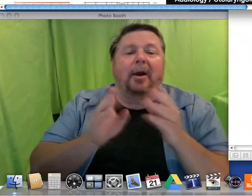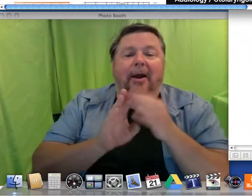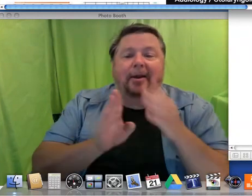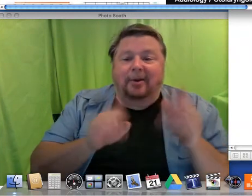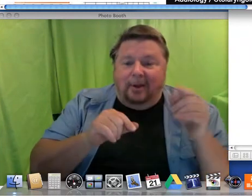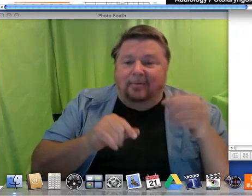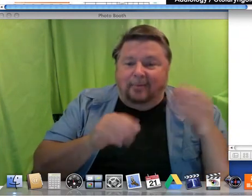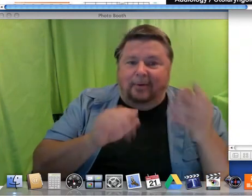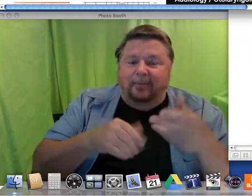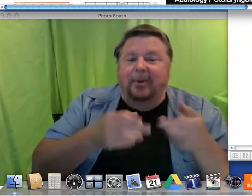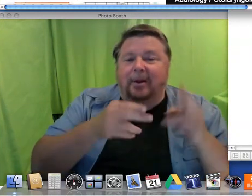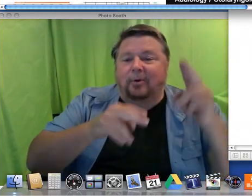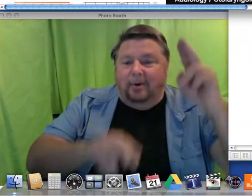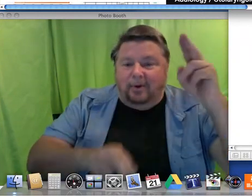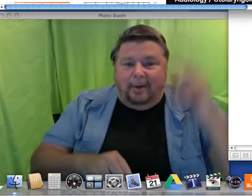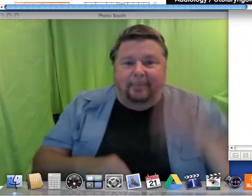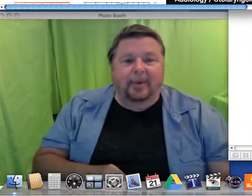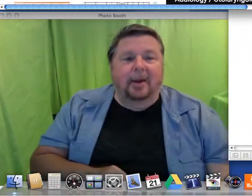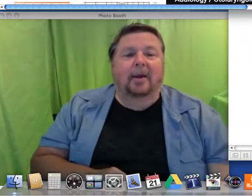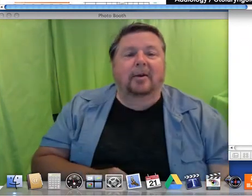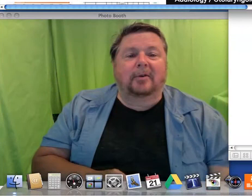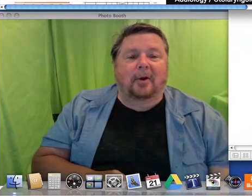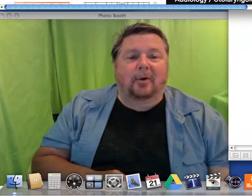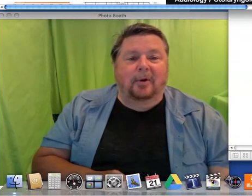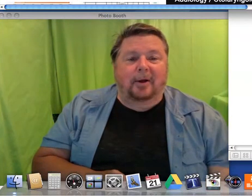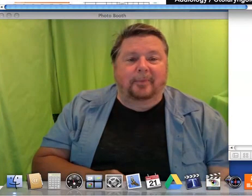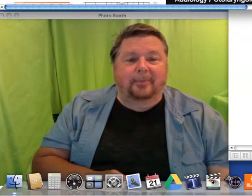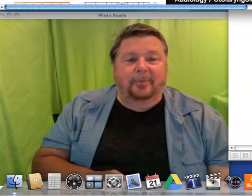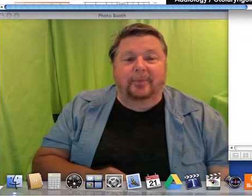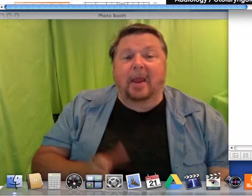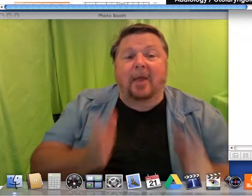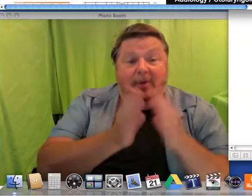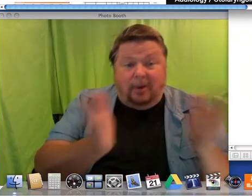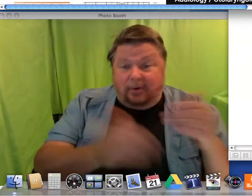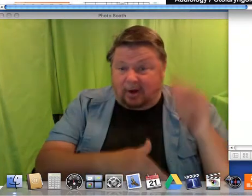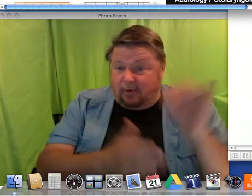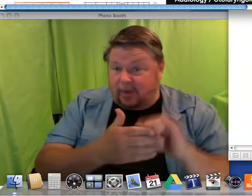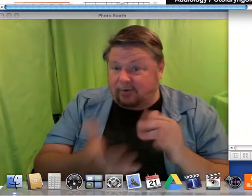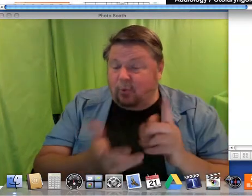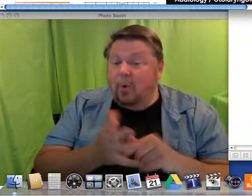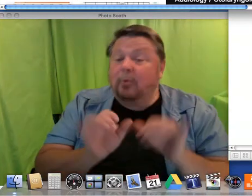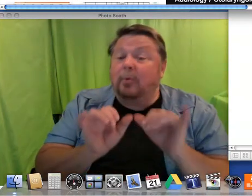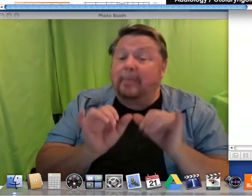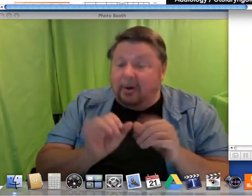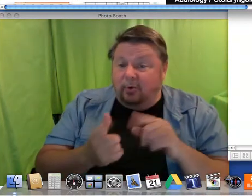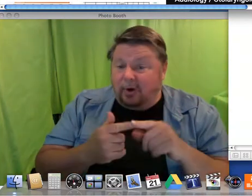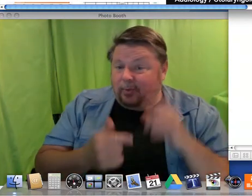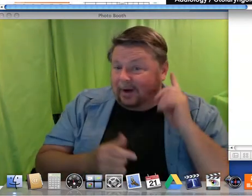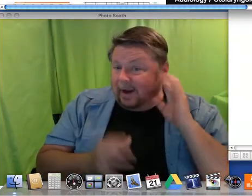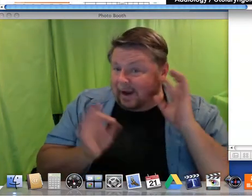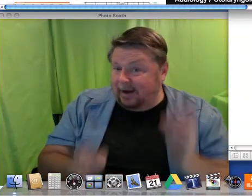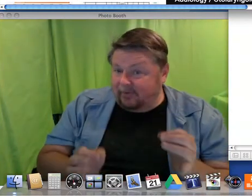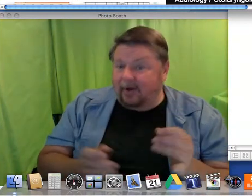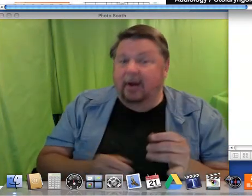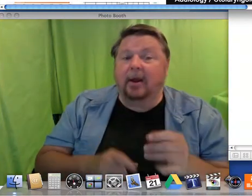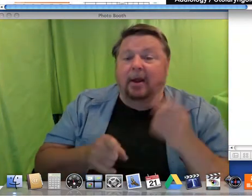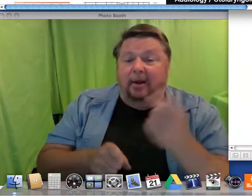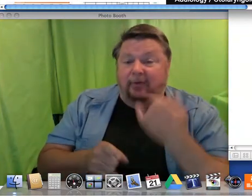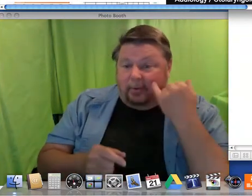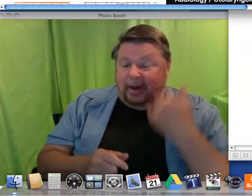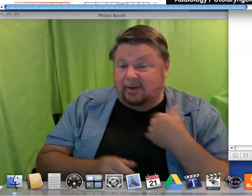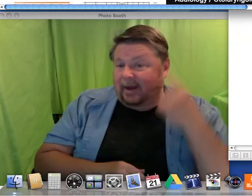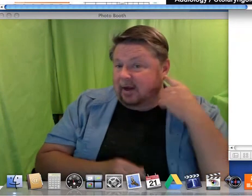Okay, and so then, yeah, and then you build it up. So, so there you go. That's what we measure when we identify